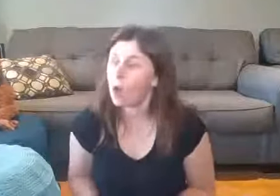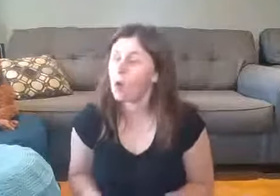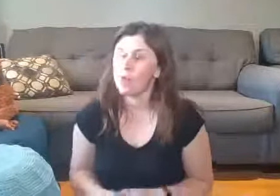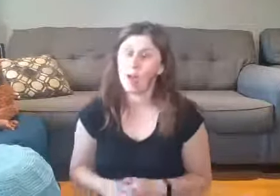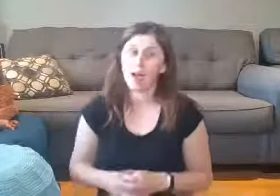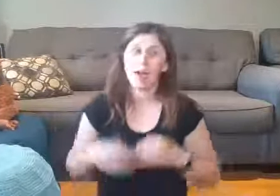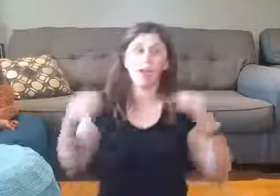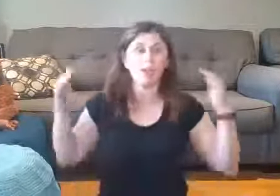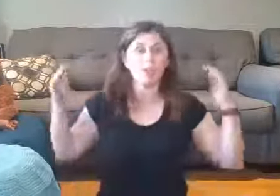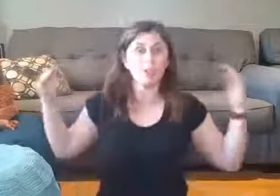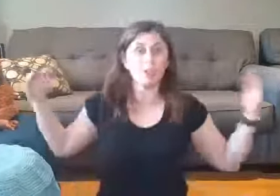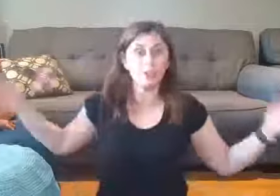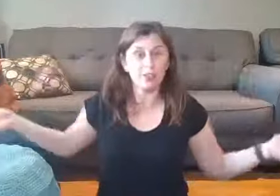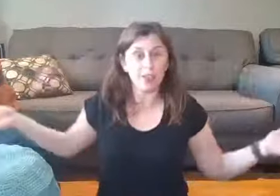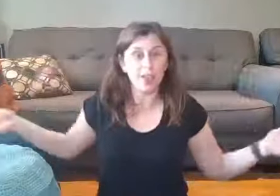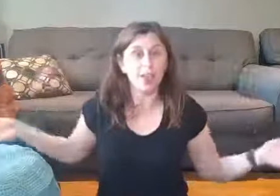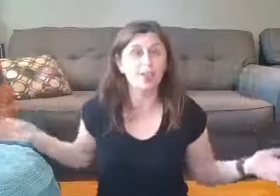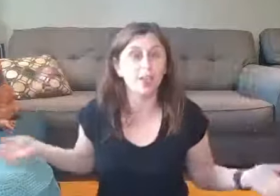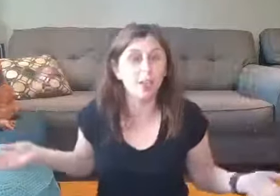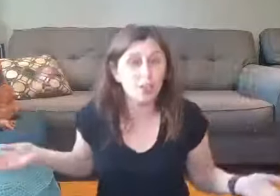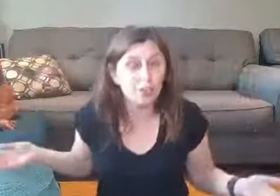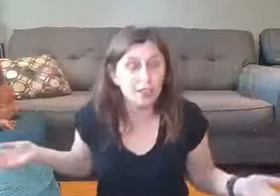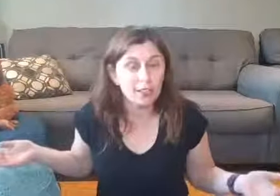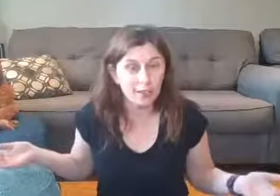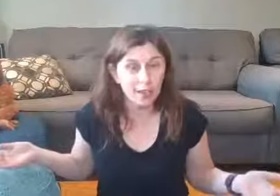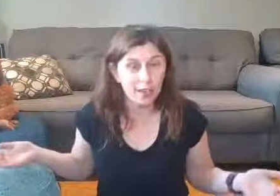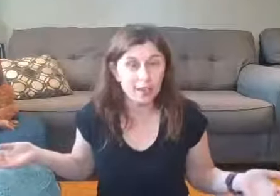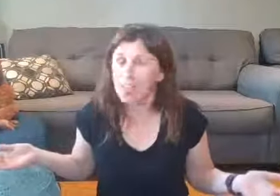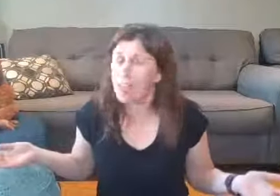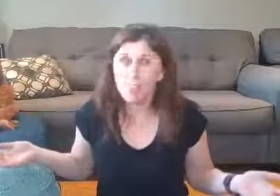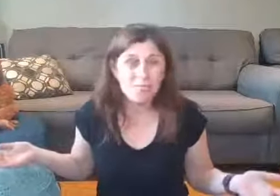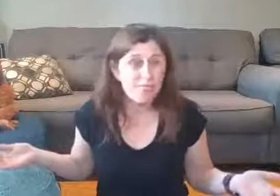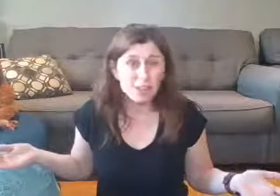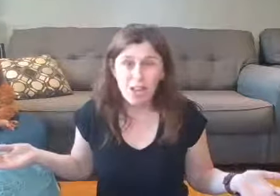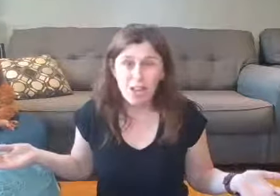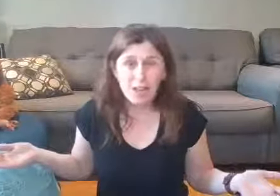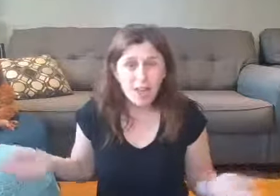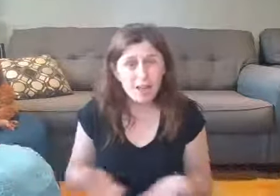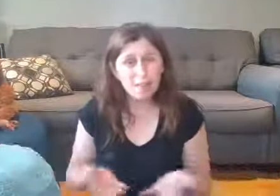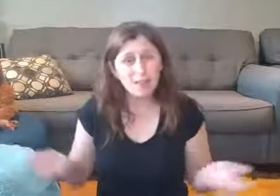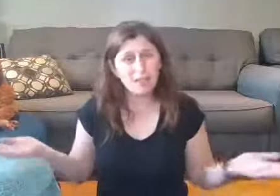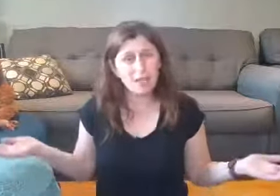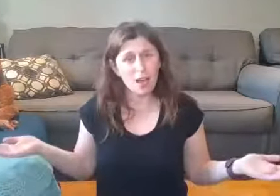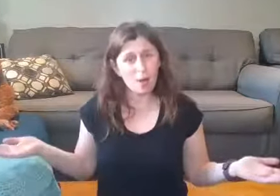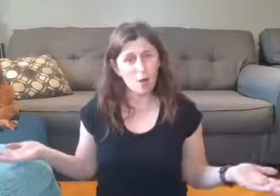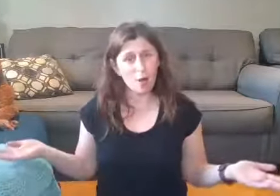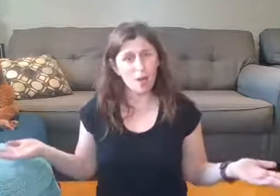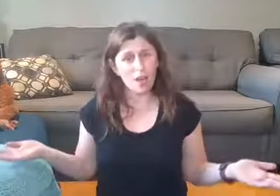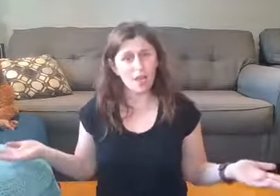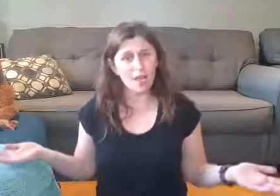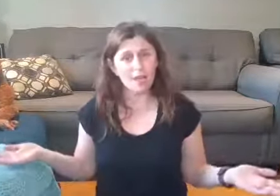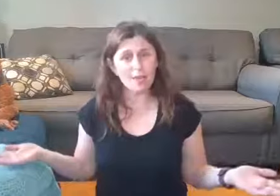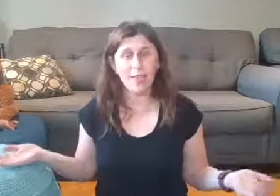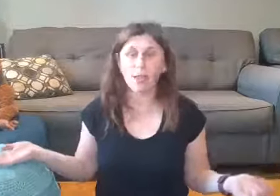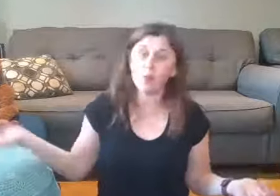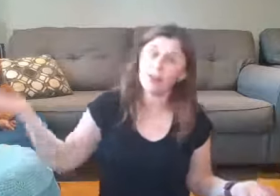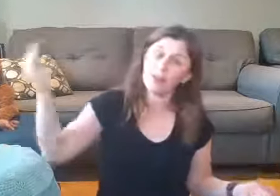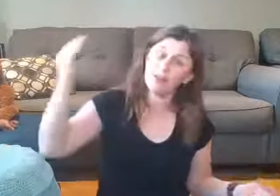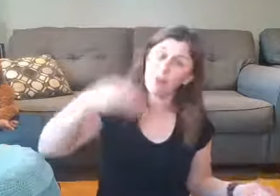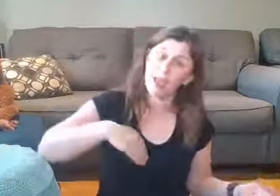the country is great and the country is grand. There's not a lot of buildings on a whole lot of land, and we live way